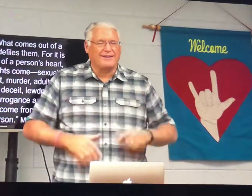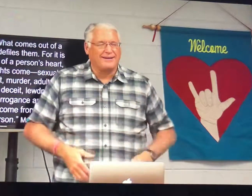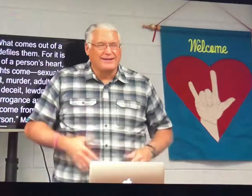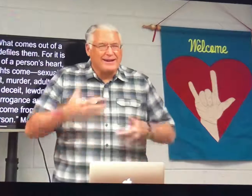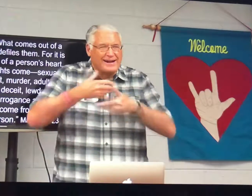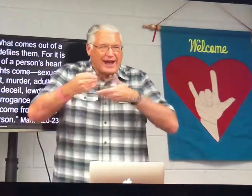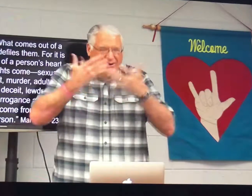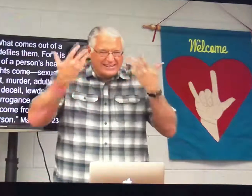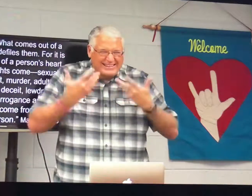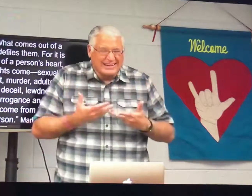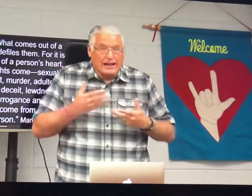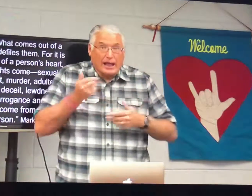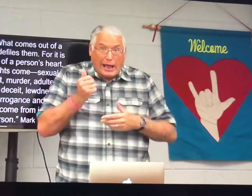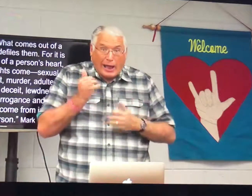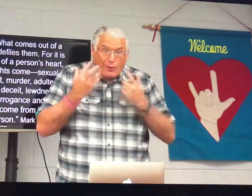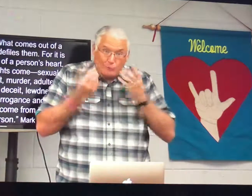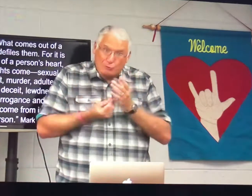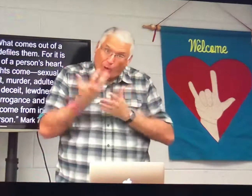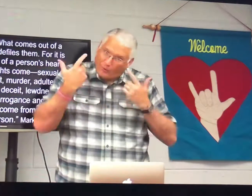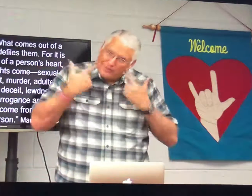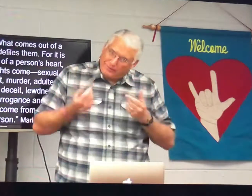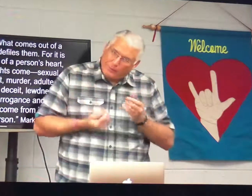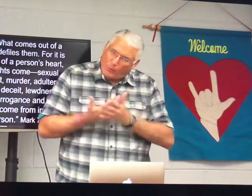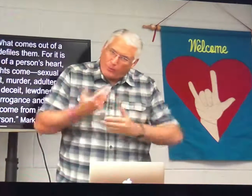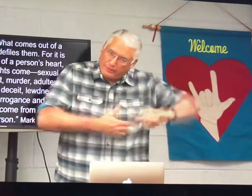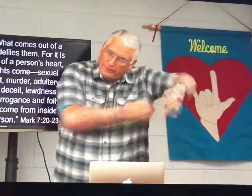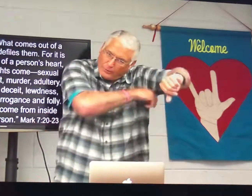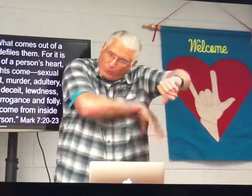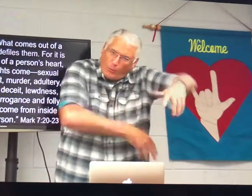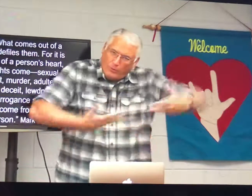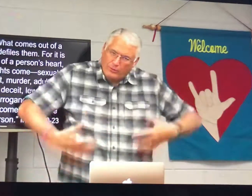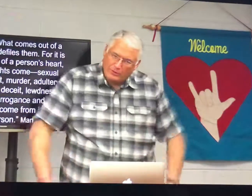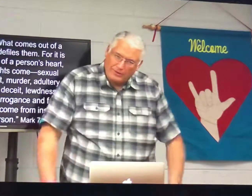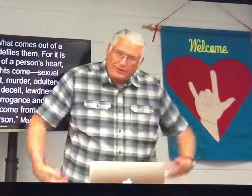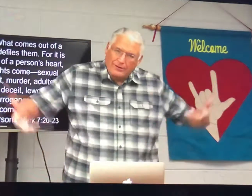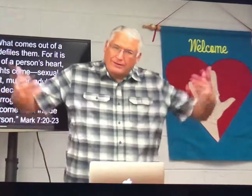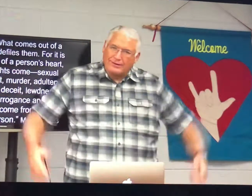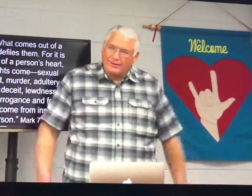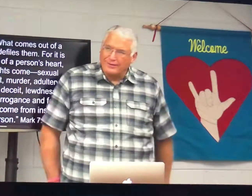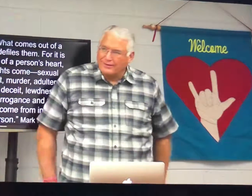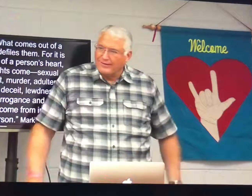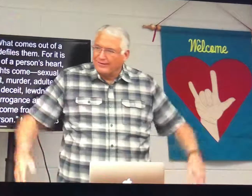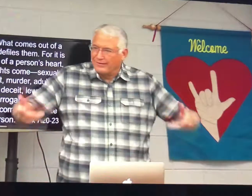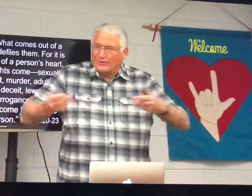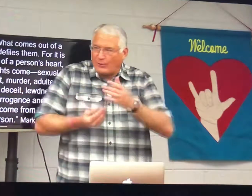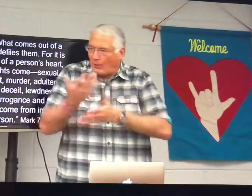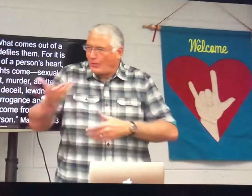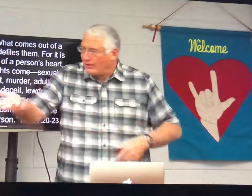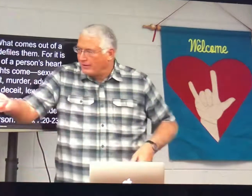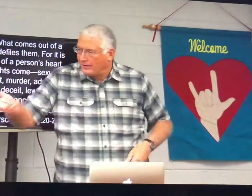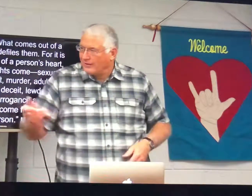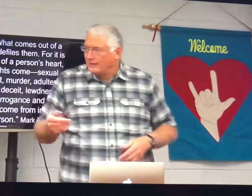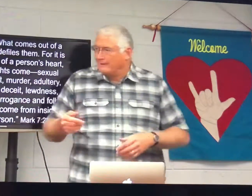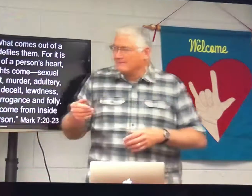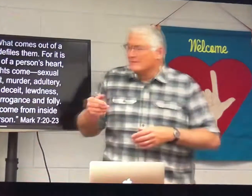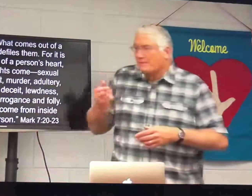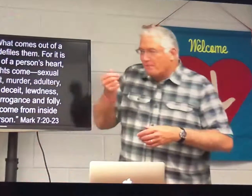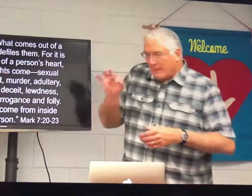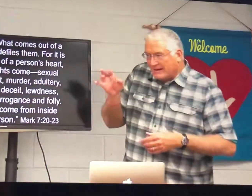the Rays bullpen, the tall lefty. His 26th appearance. You know, a completely different